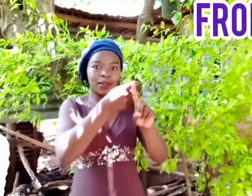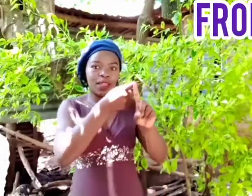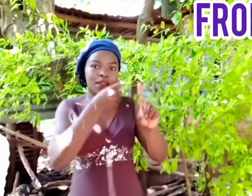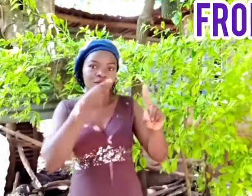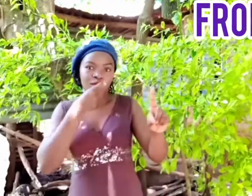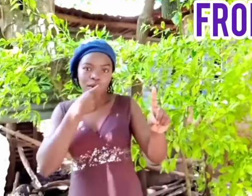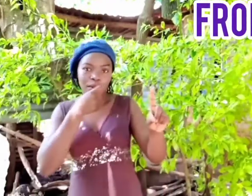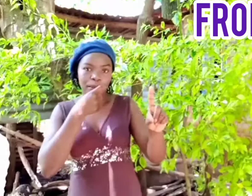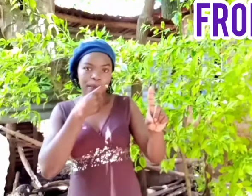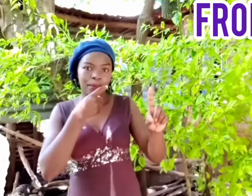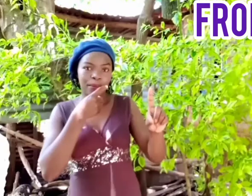From.